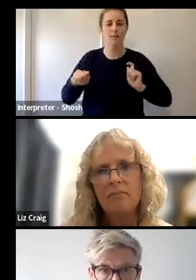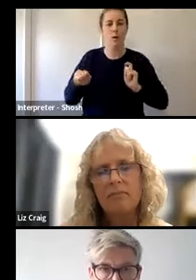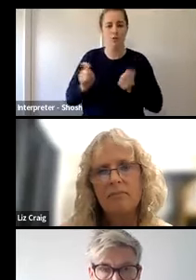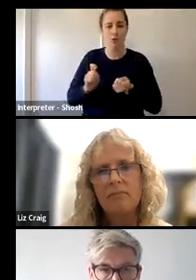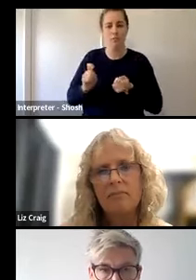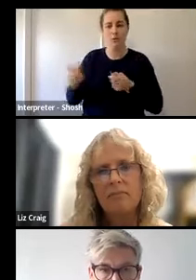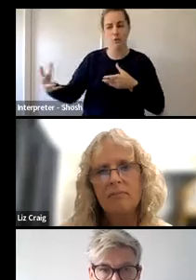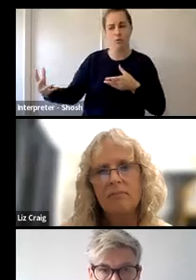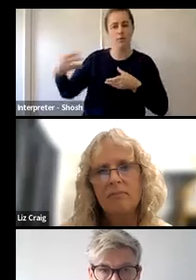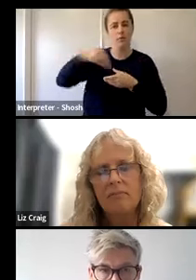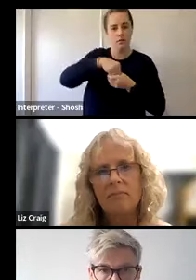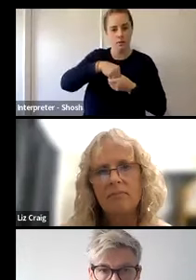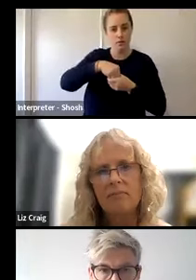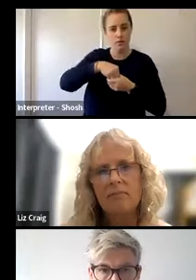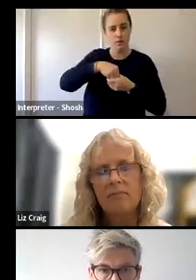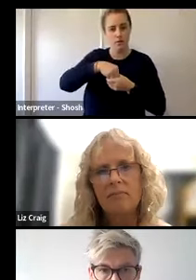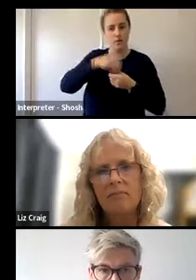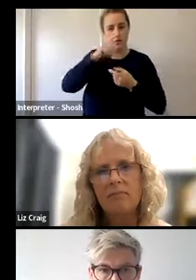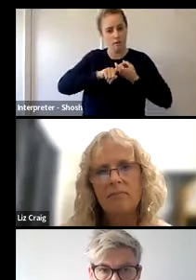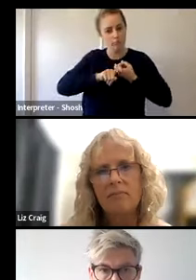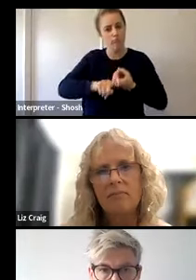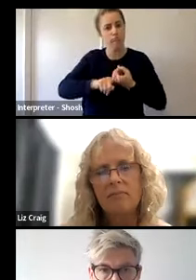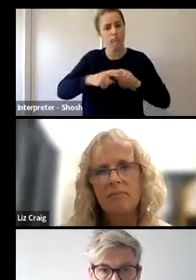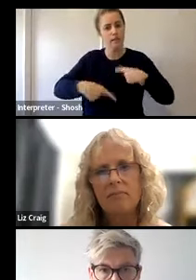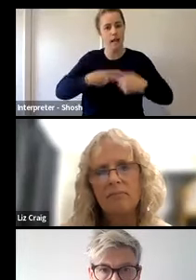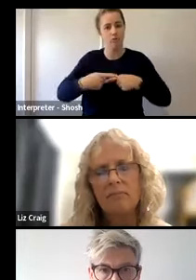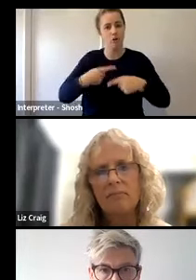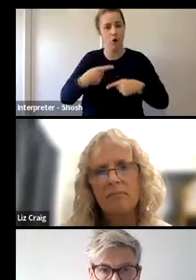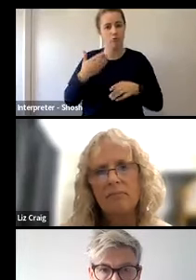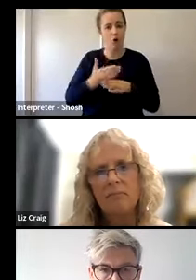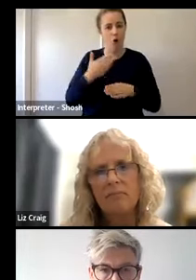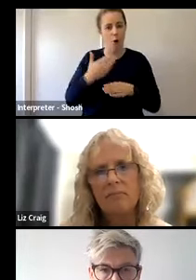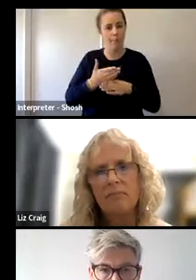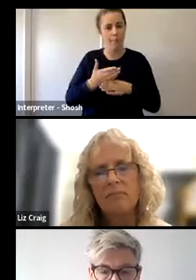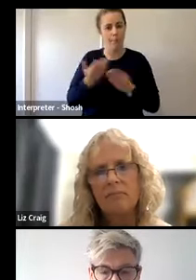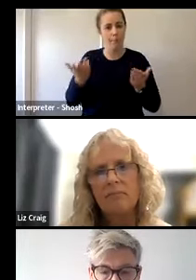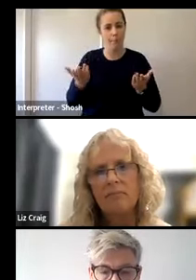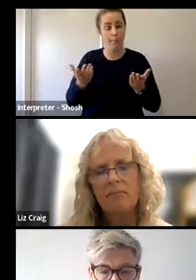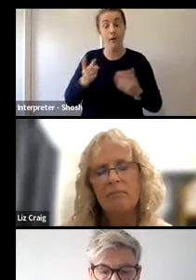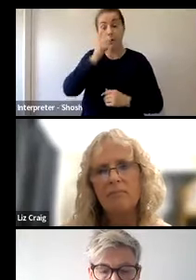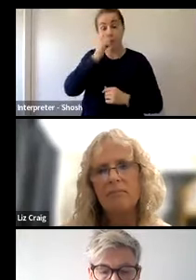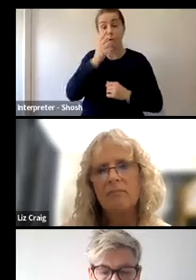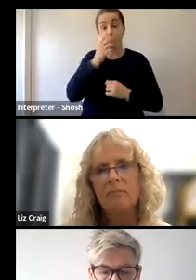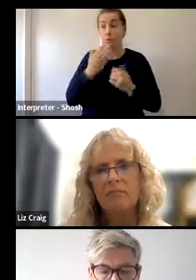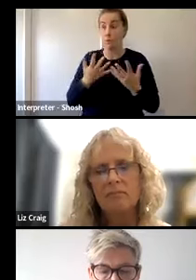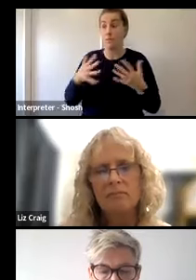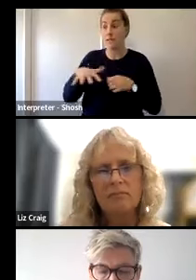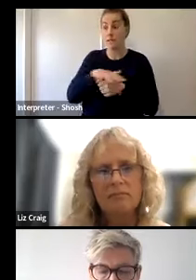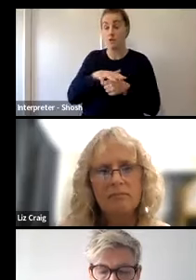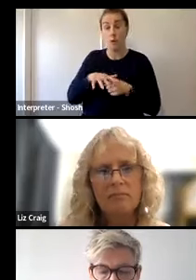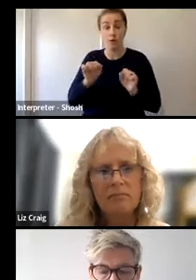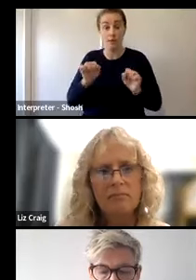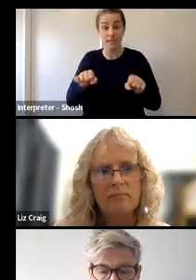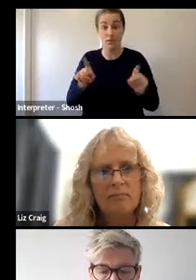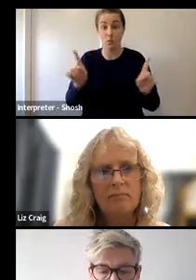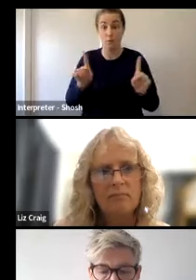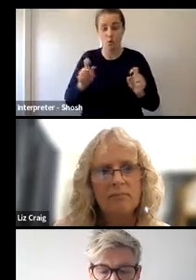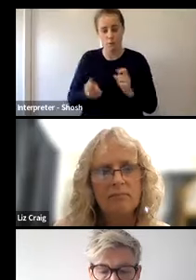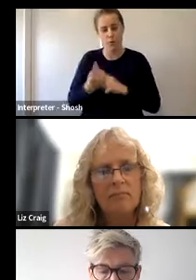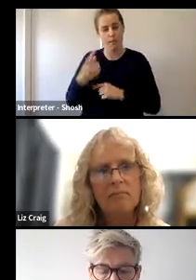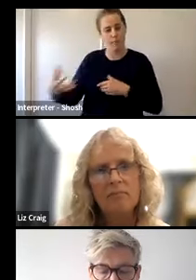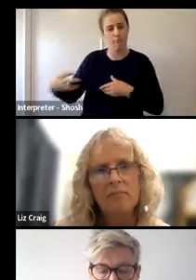that person to remain in employment. And so it is possible in many situations for that to